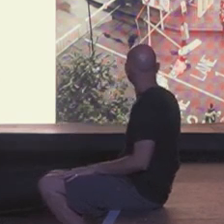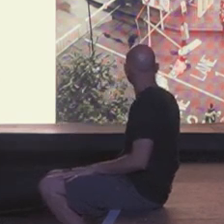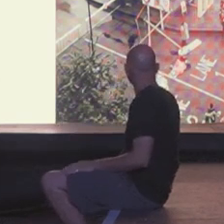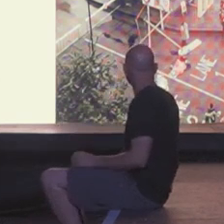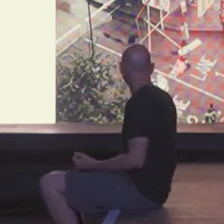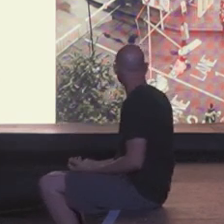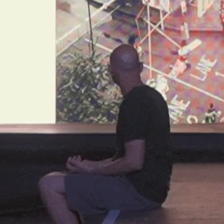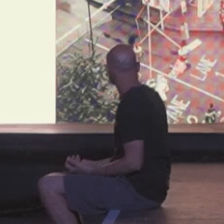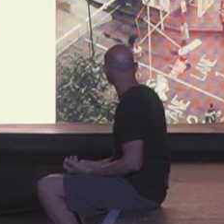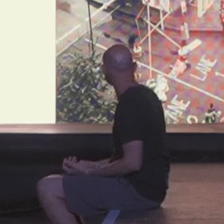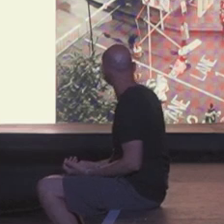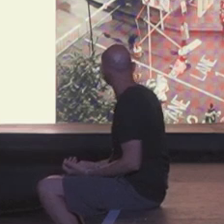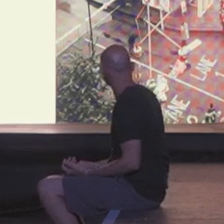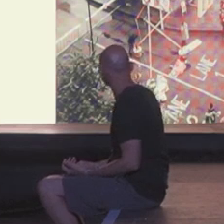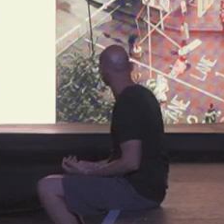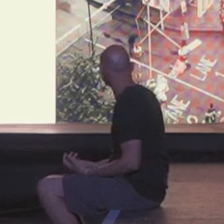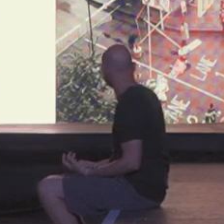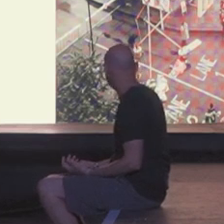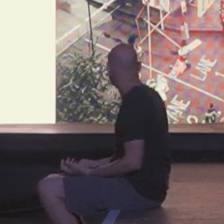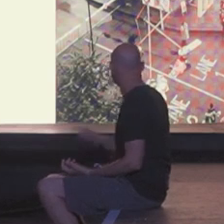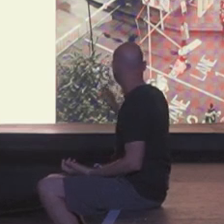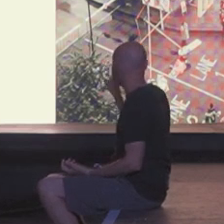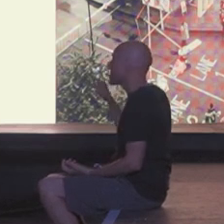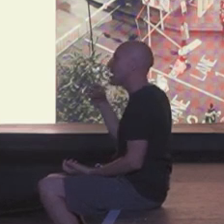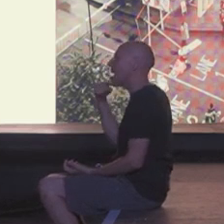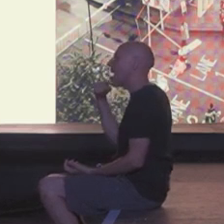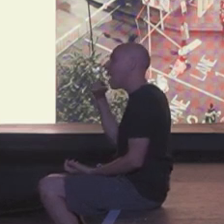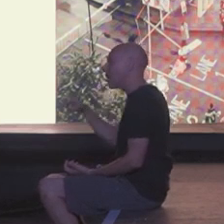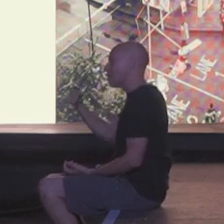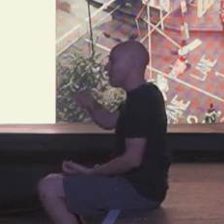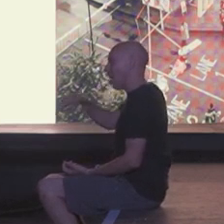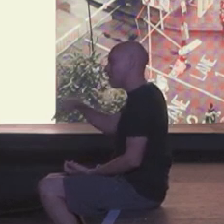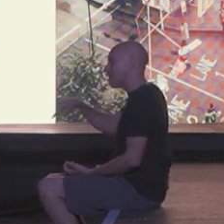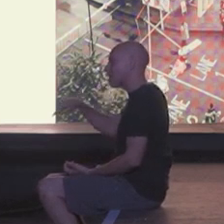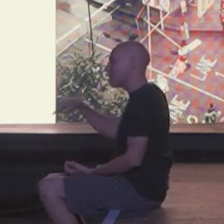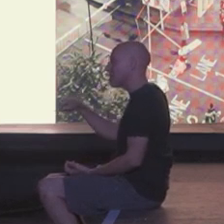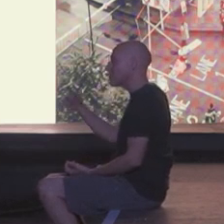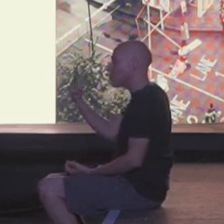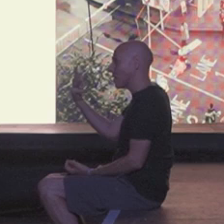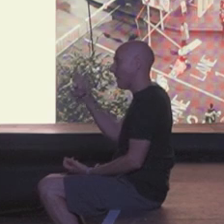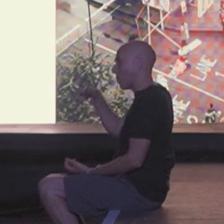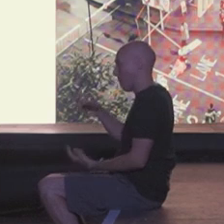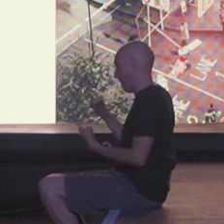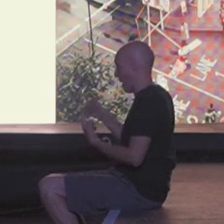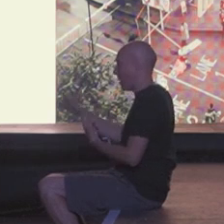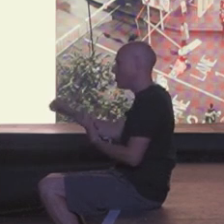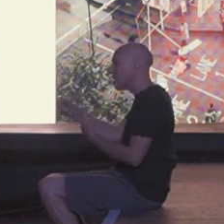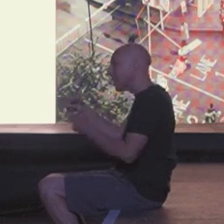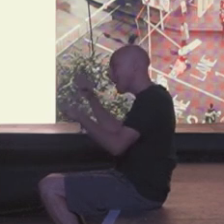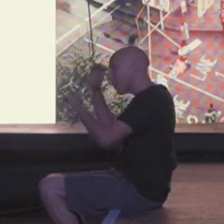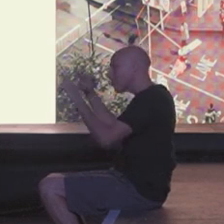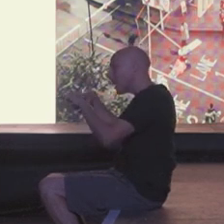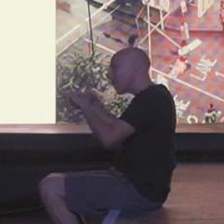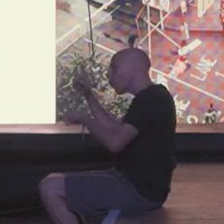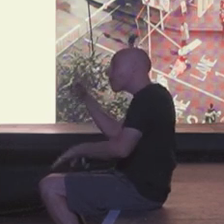And just for clarity, this was about 100 of us, right? So 100 of us did this across 4 sites, 25 people each. But imagine if there was 1,000 of us. We